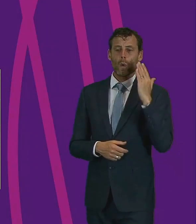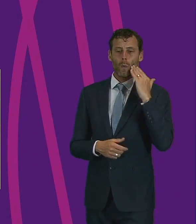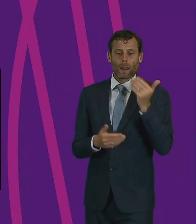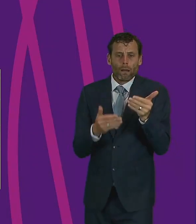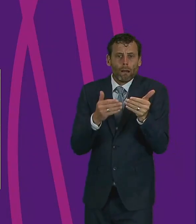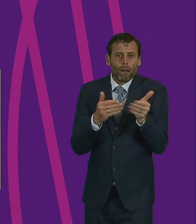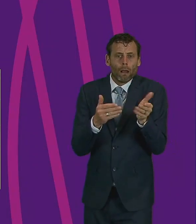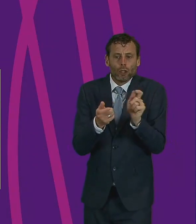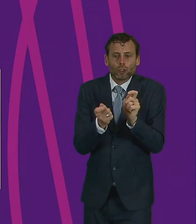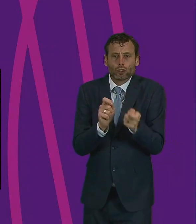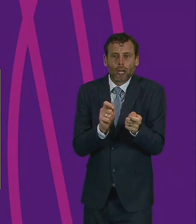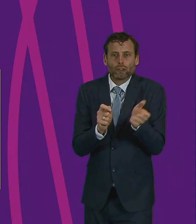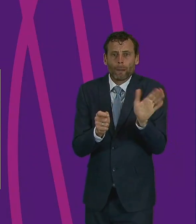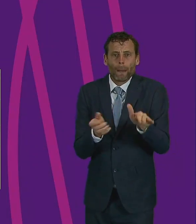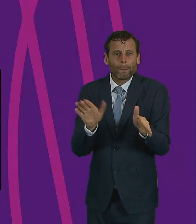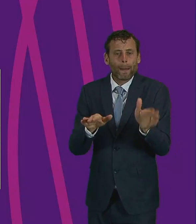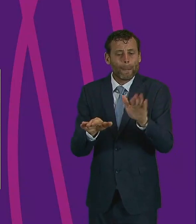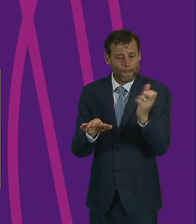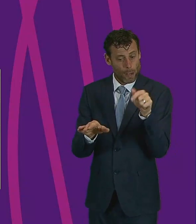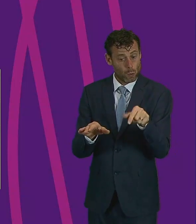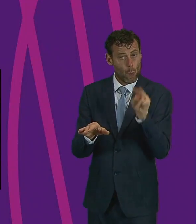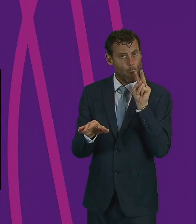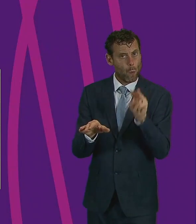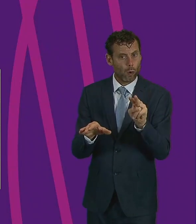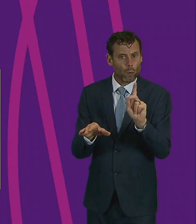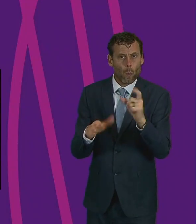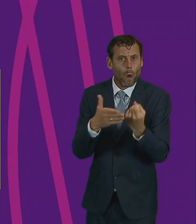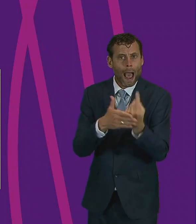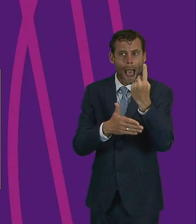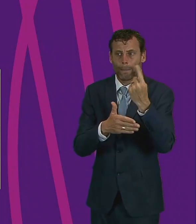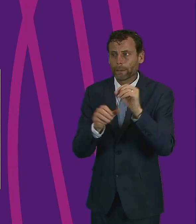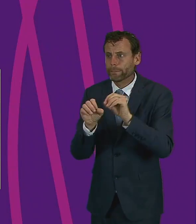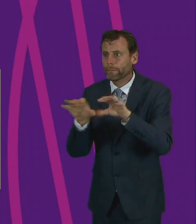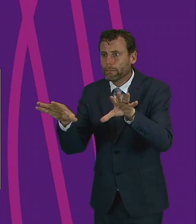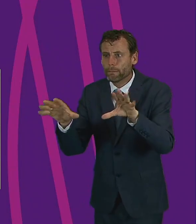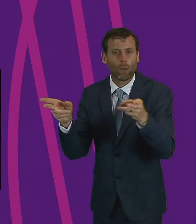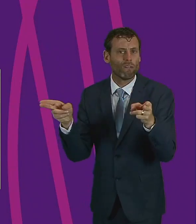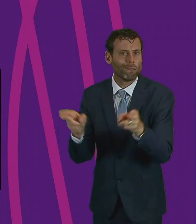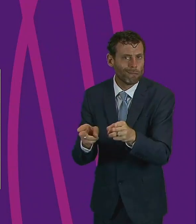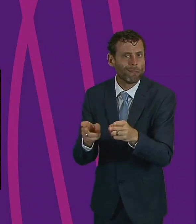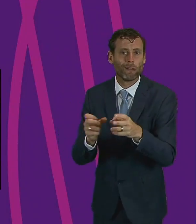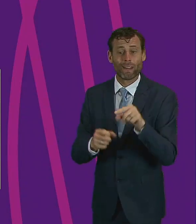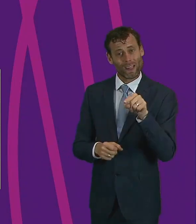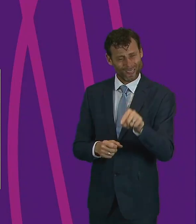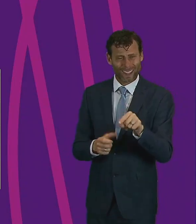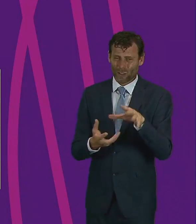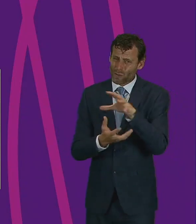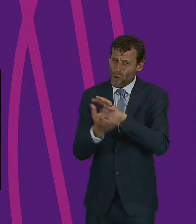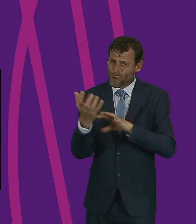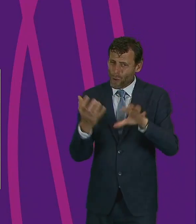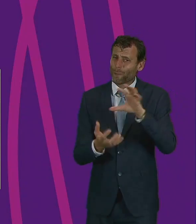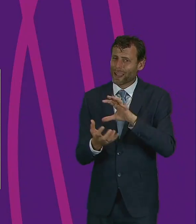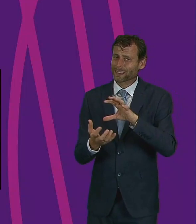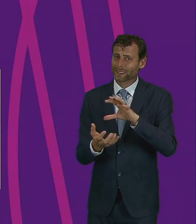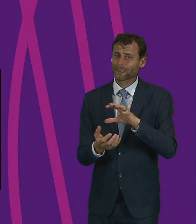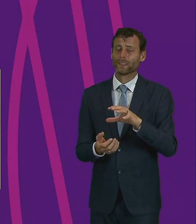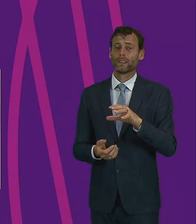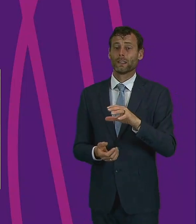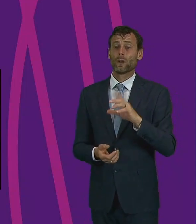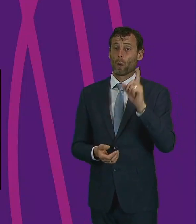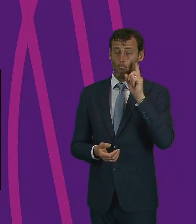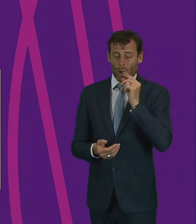to be carefully and continuously monitored, is a complex undertaking, balancing many factors, some of which will change